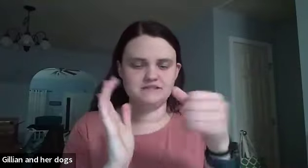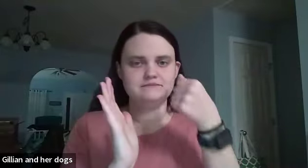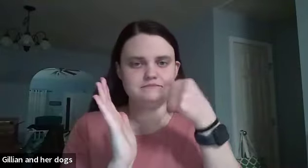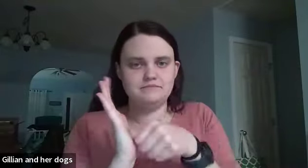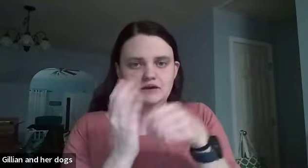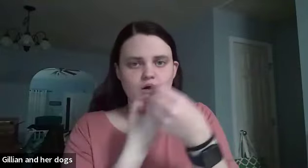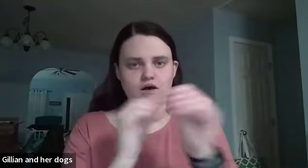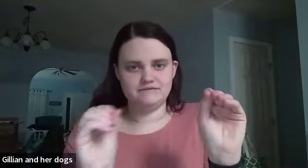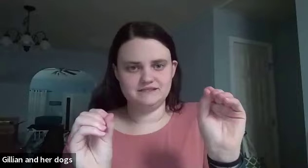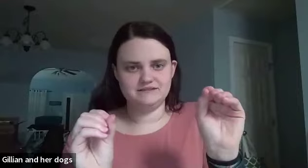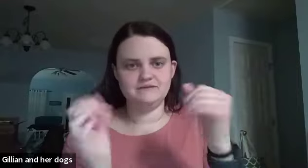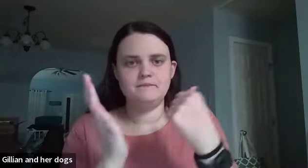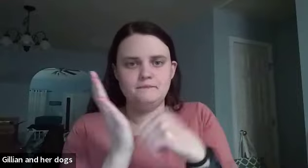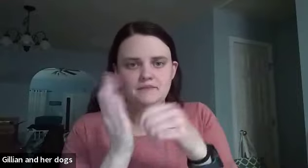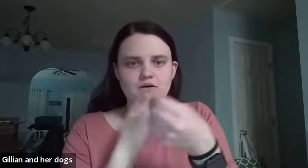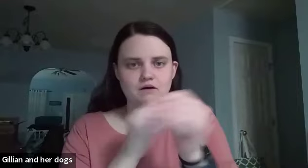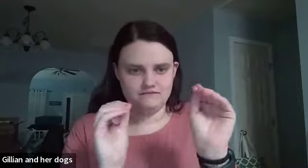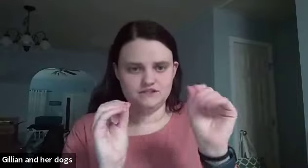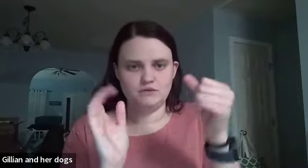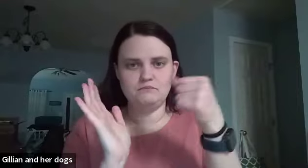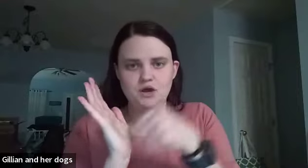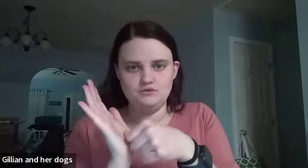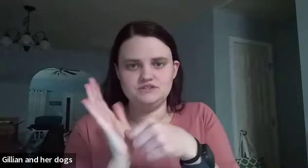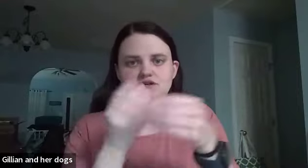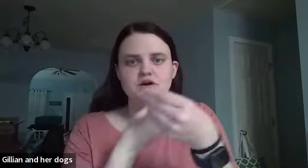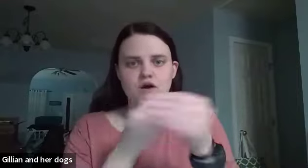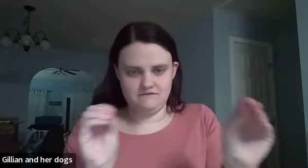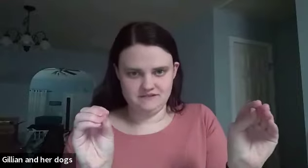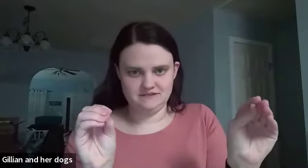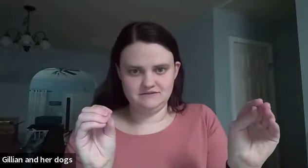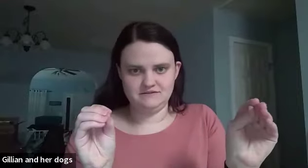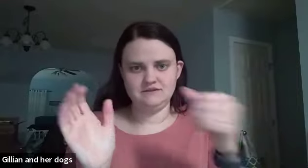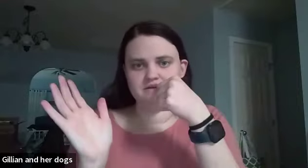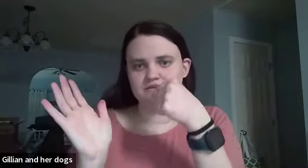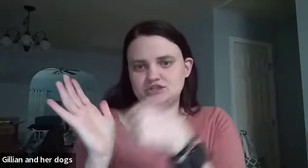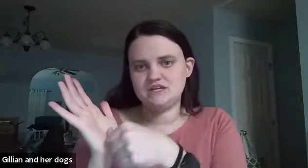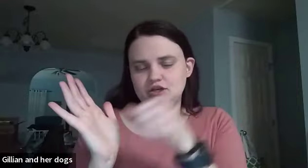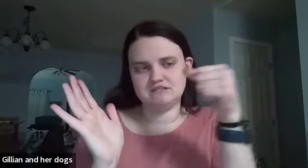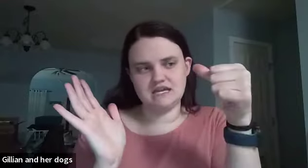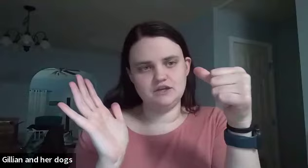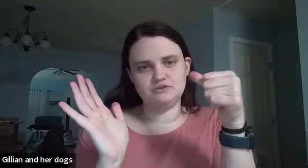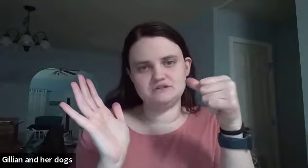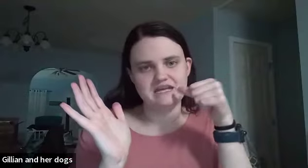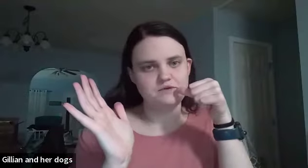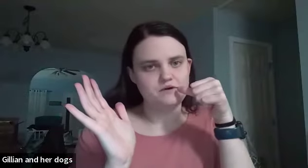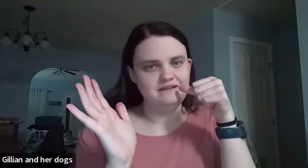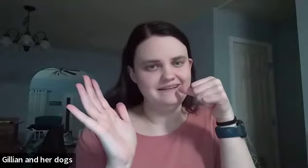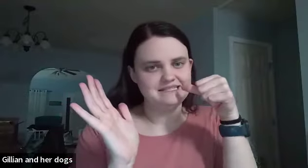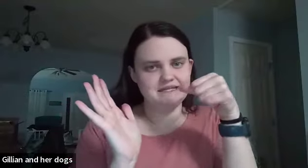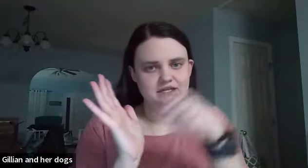office, mail, office, mail, office. So post office. So it's just like you're taking your little stamp, you've already licked it, and